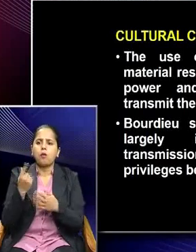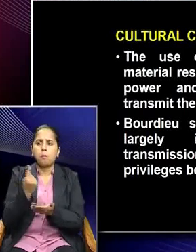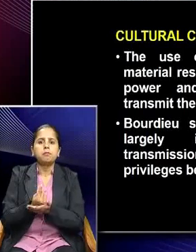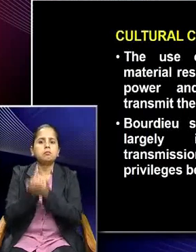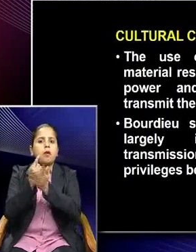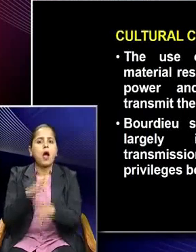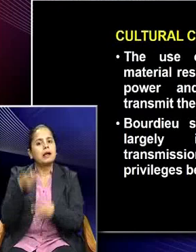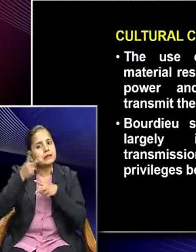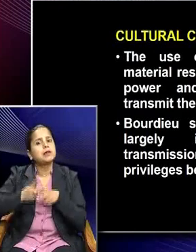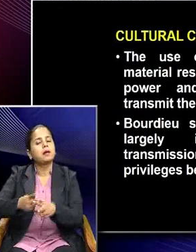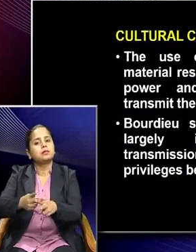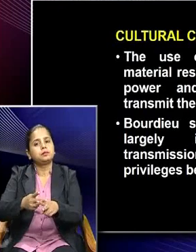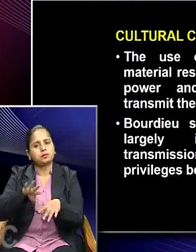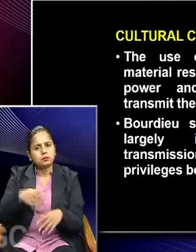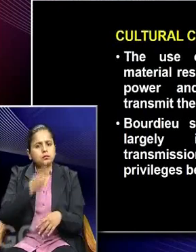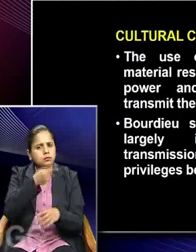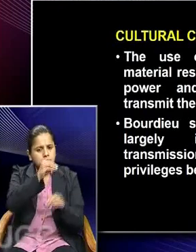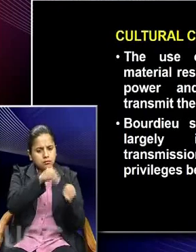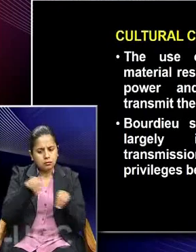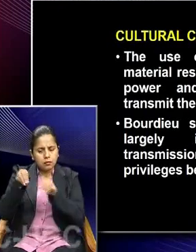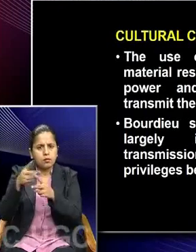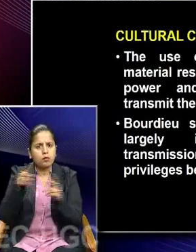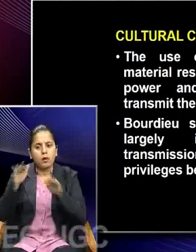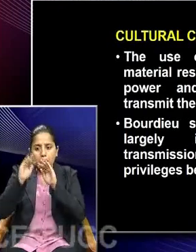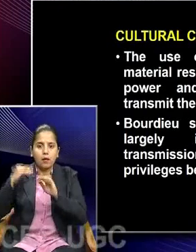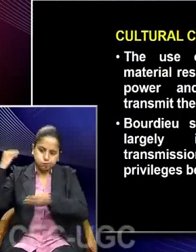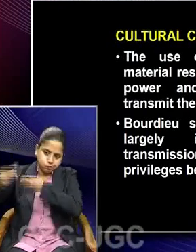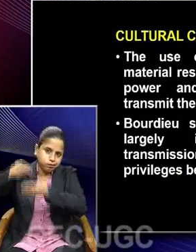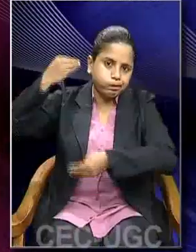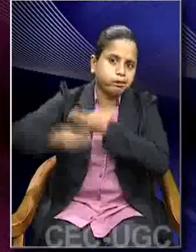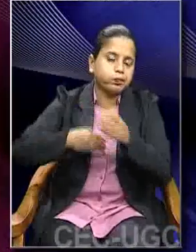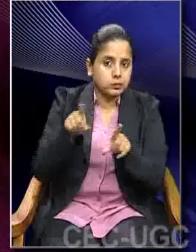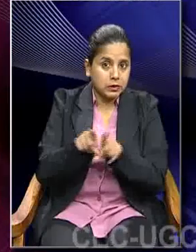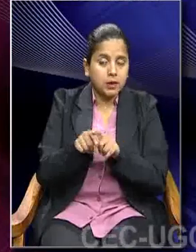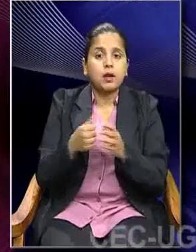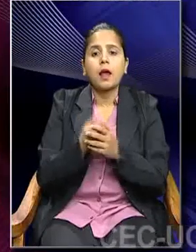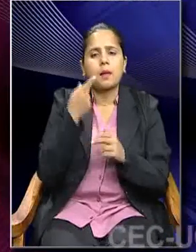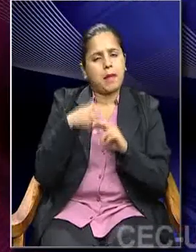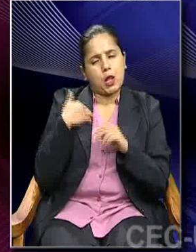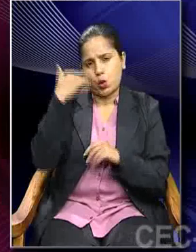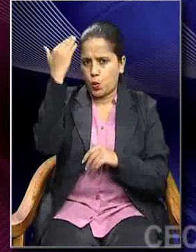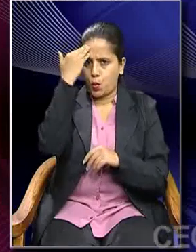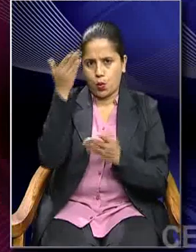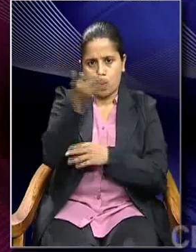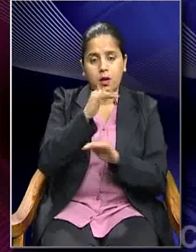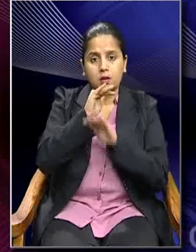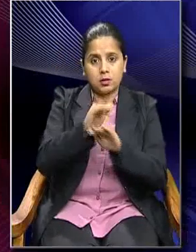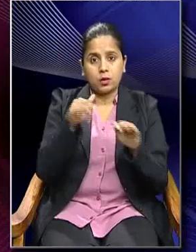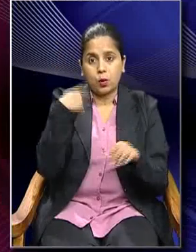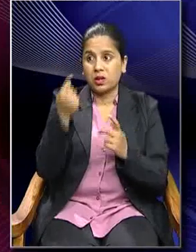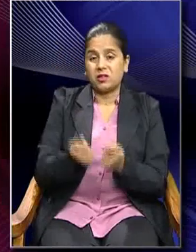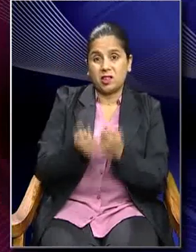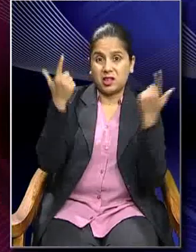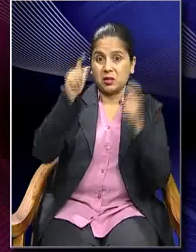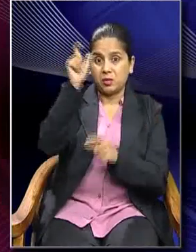to transmit it to them, to their children. So, we know, for instance, the children of upper